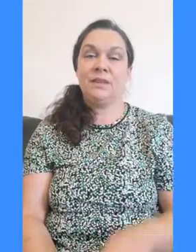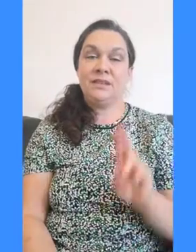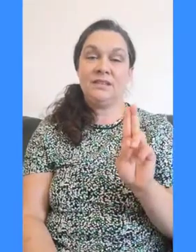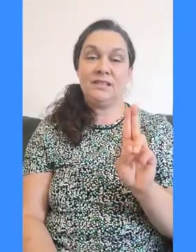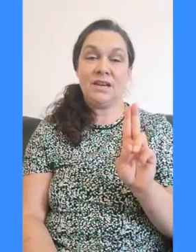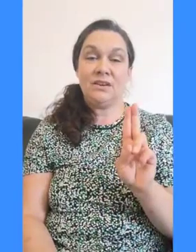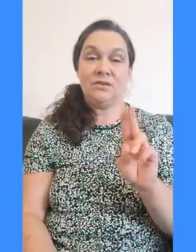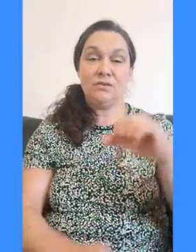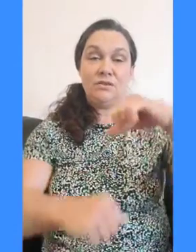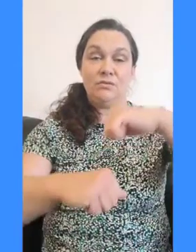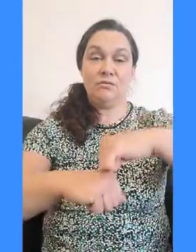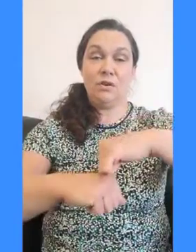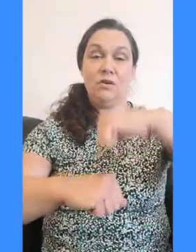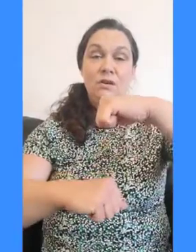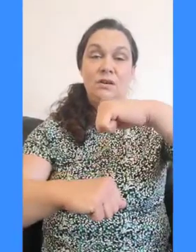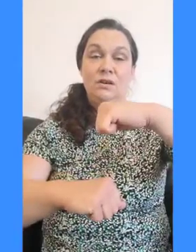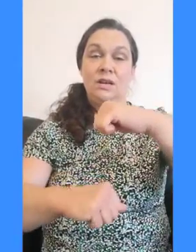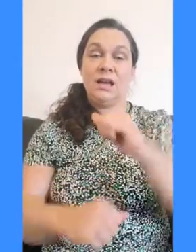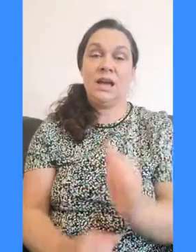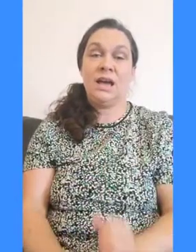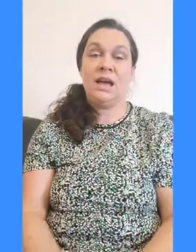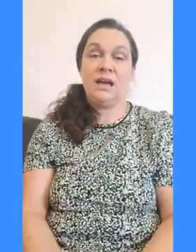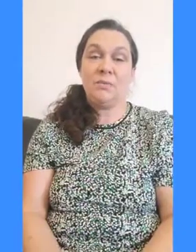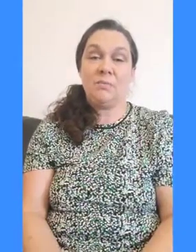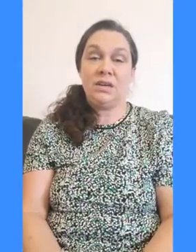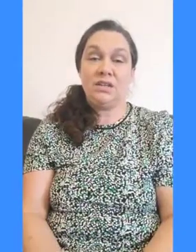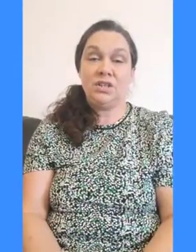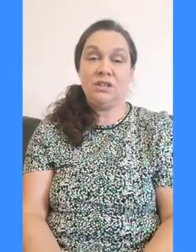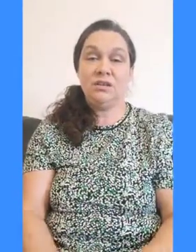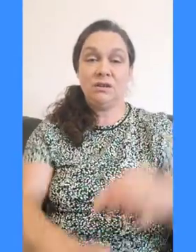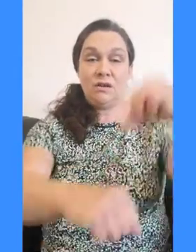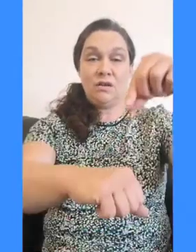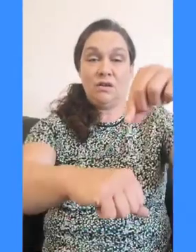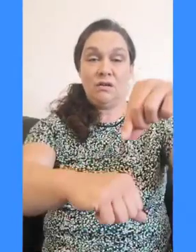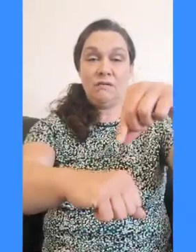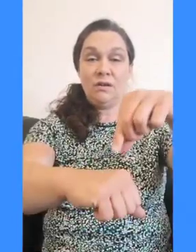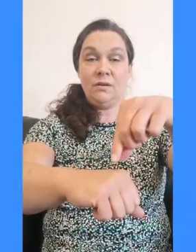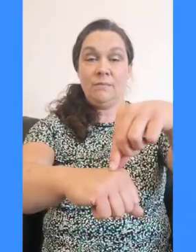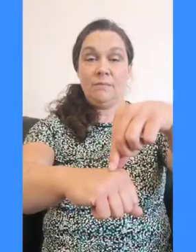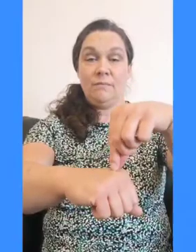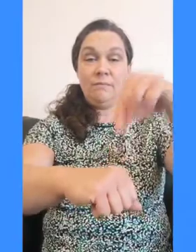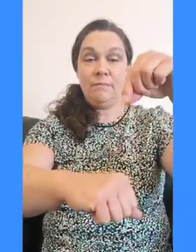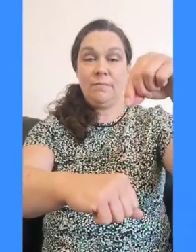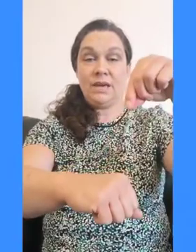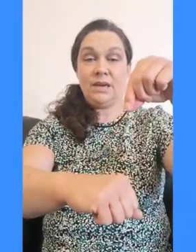and the second rock had a picture of a bee.